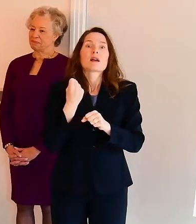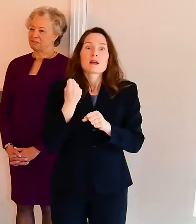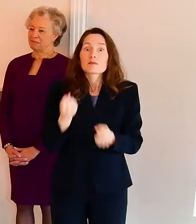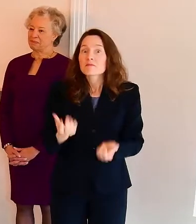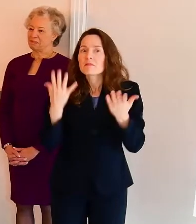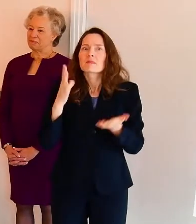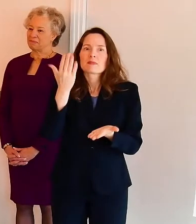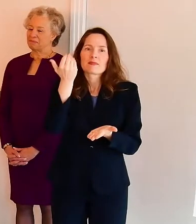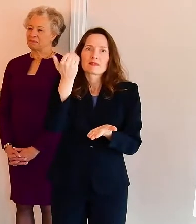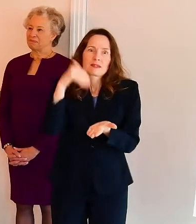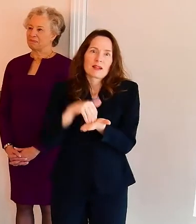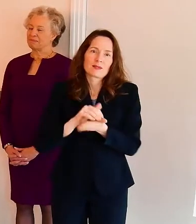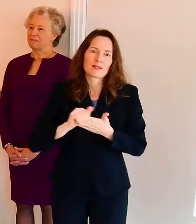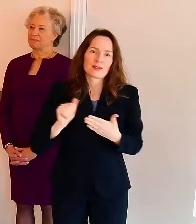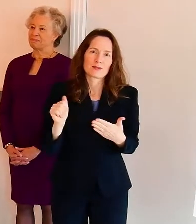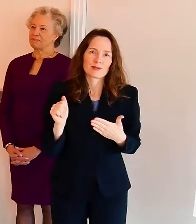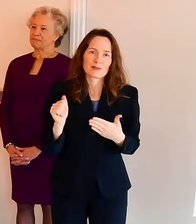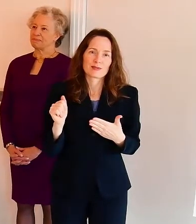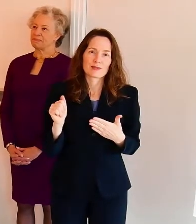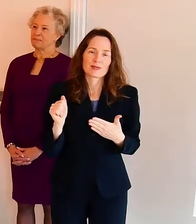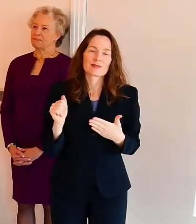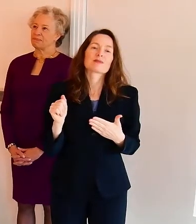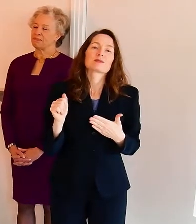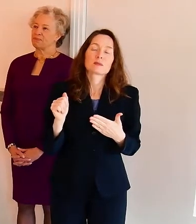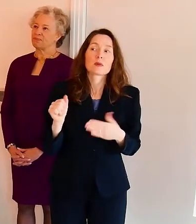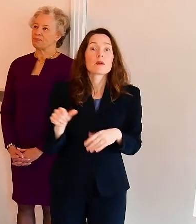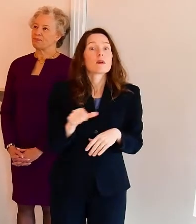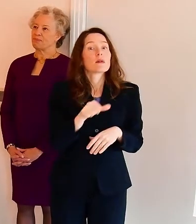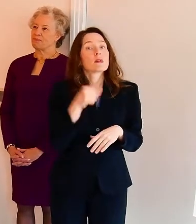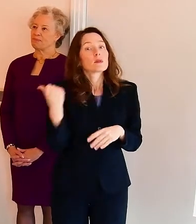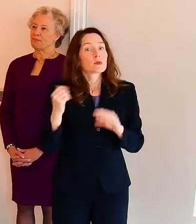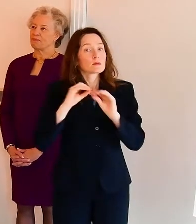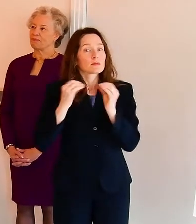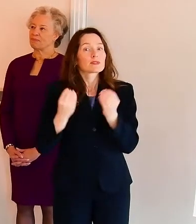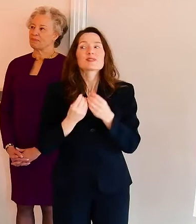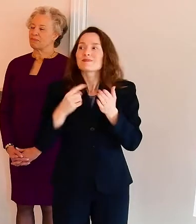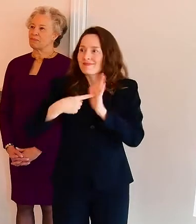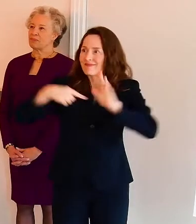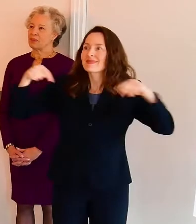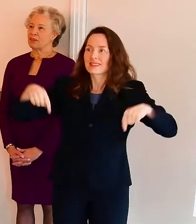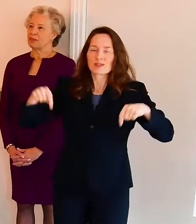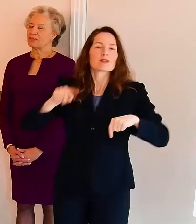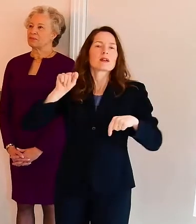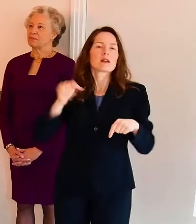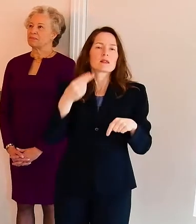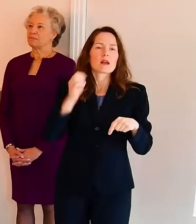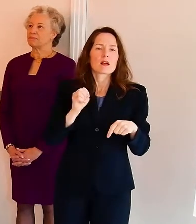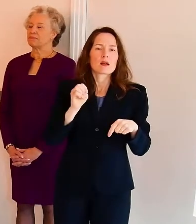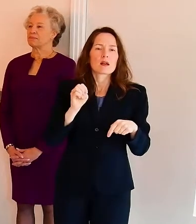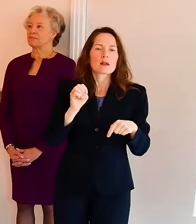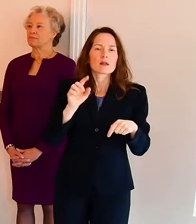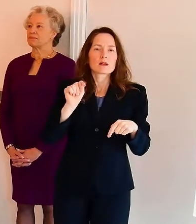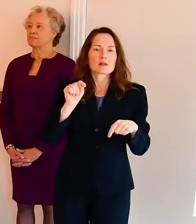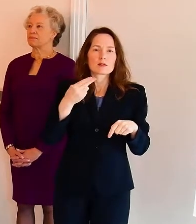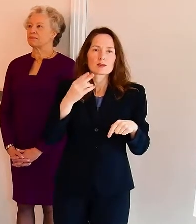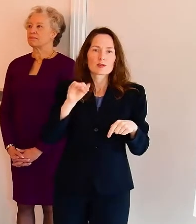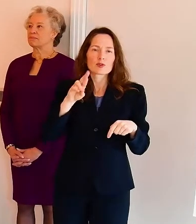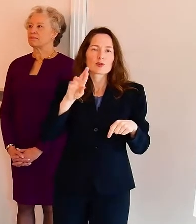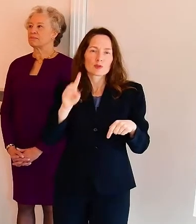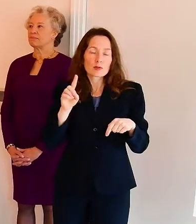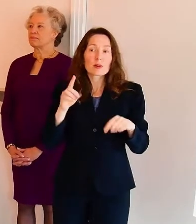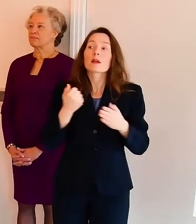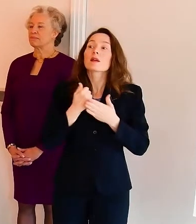$15,000. Other organizations, like the Third, help entrepreneurial women of color have the